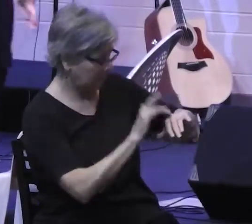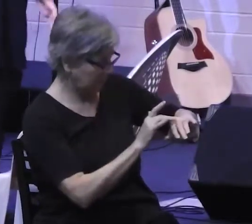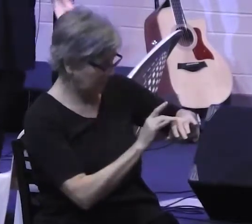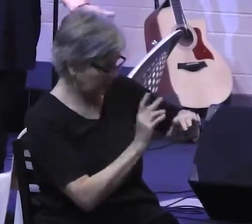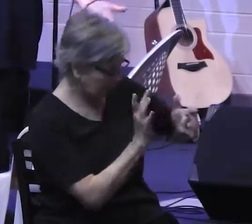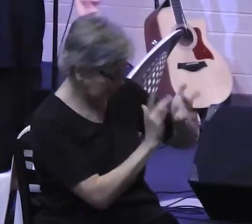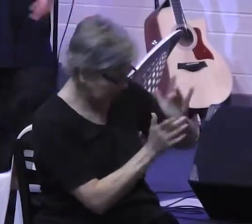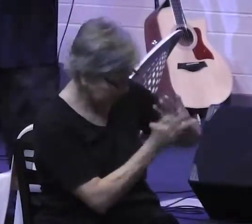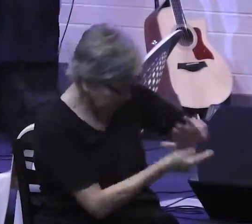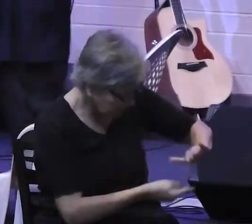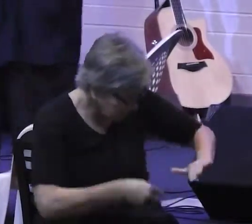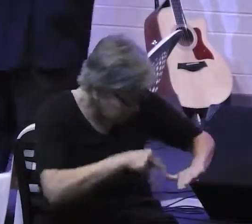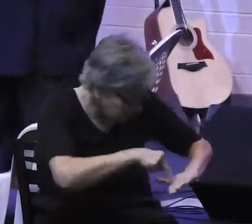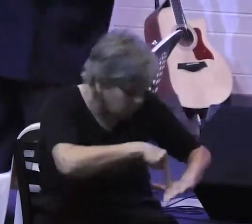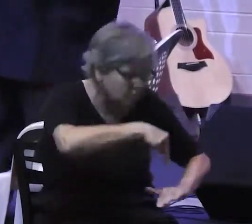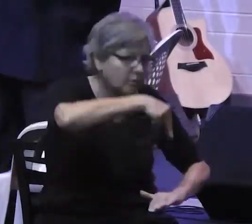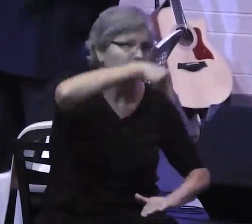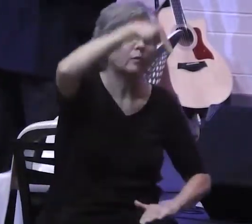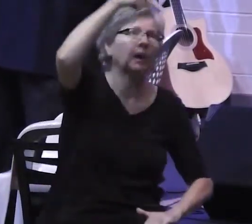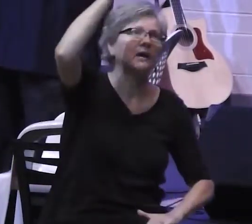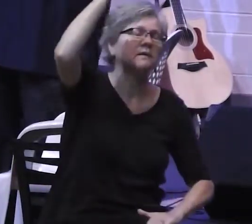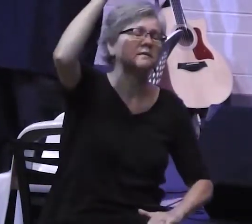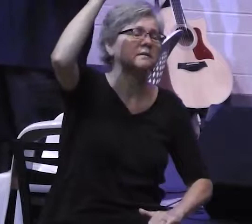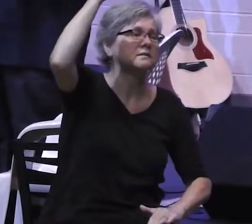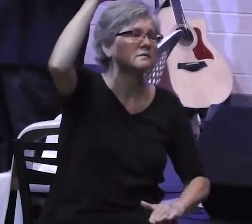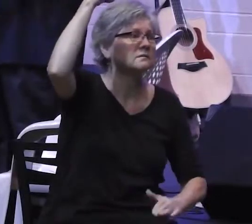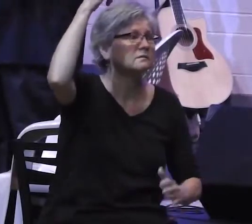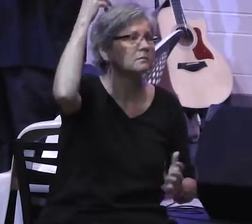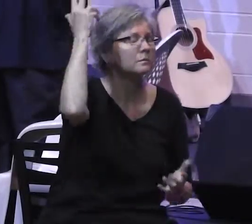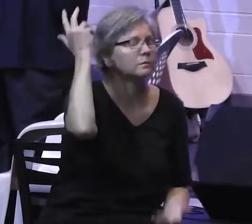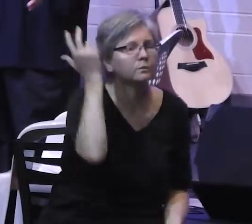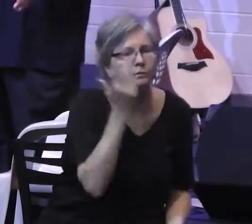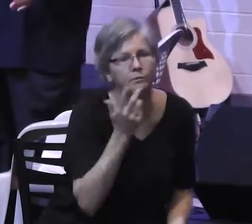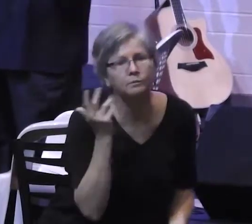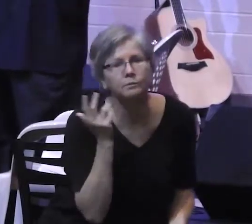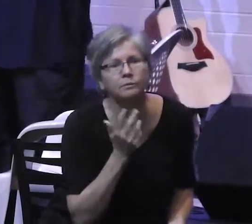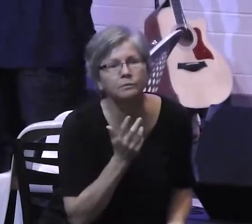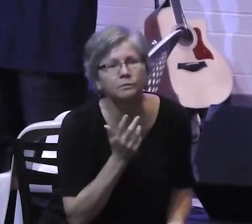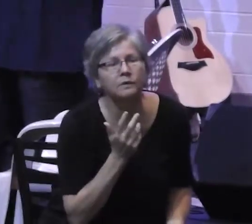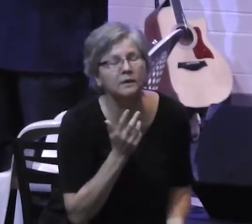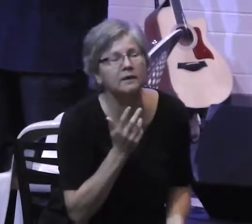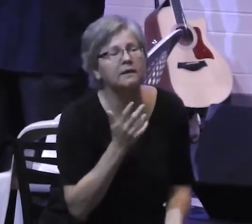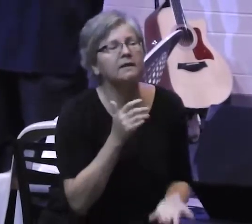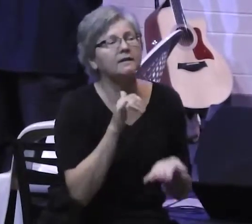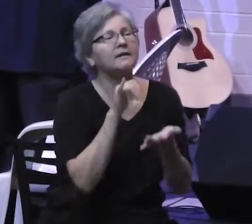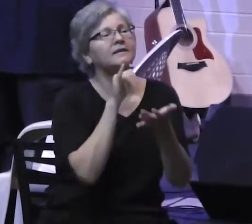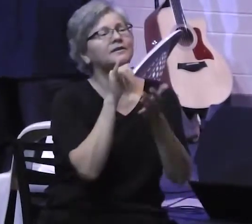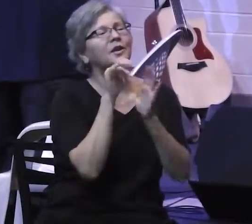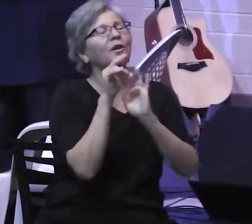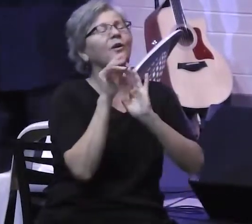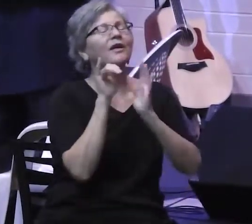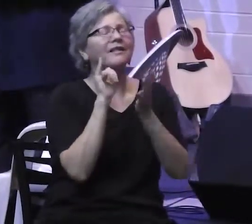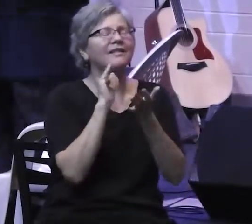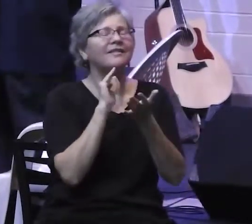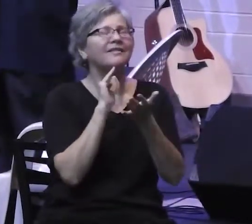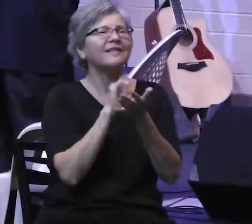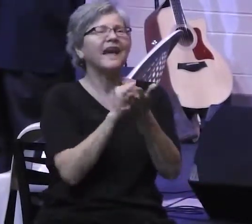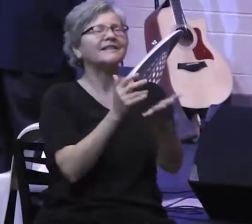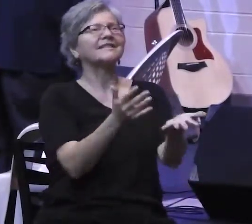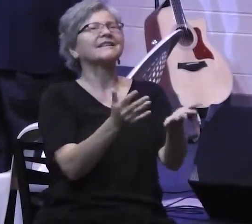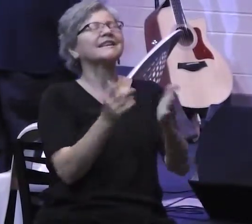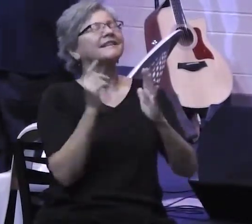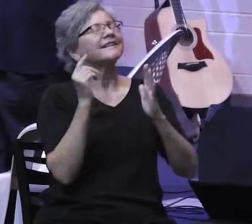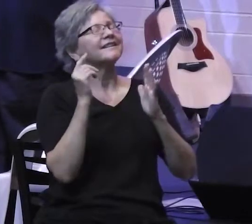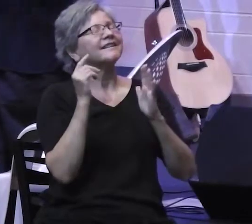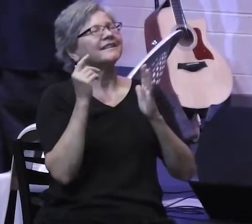And the story goes on from there, doesn't it? And so, of course, they become the people of God in the New Testament, and that becomes us. And that's why I say the gospel